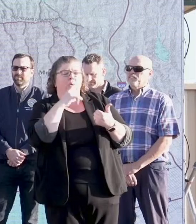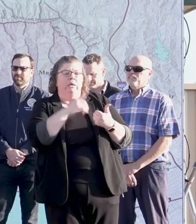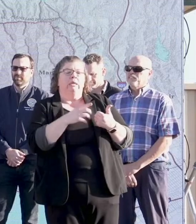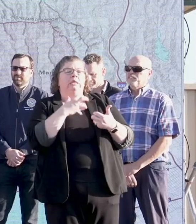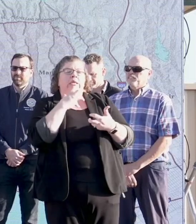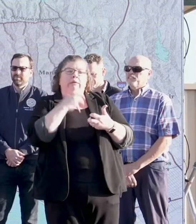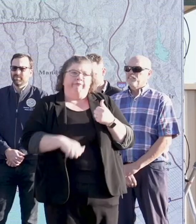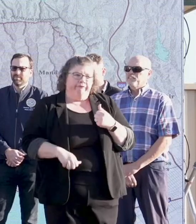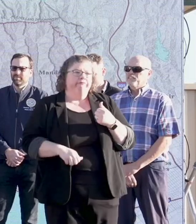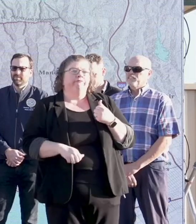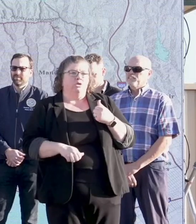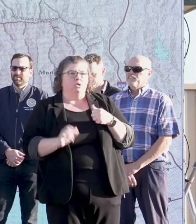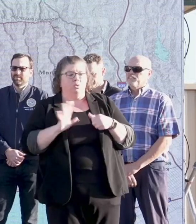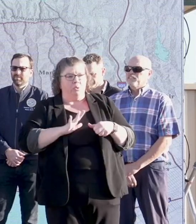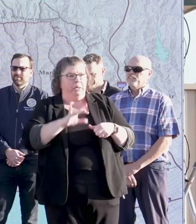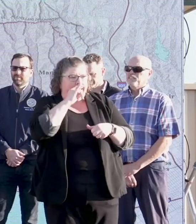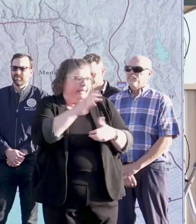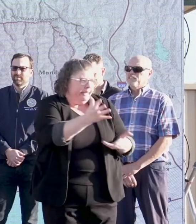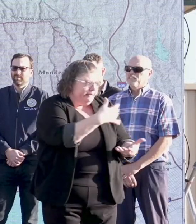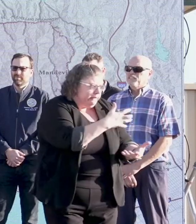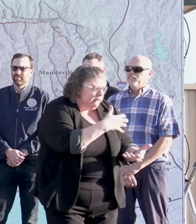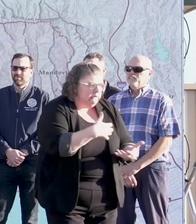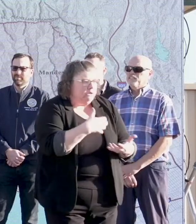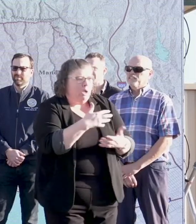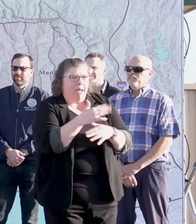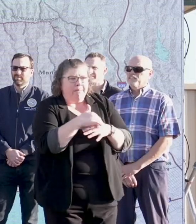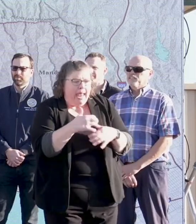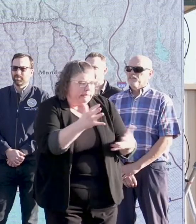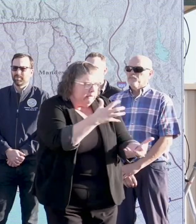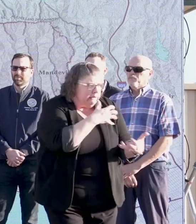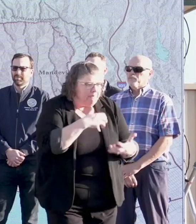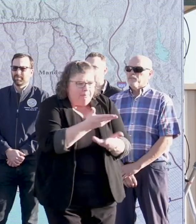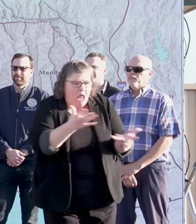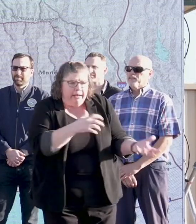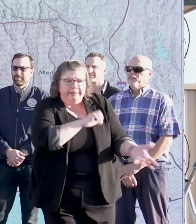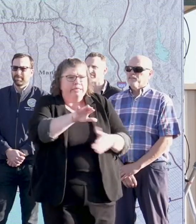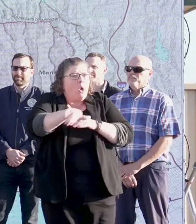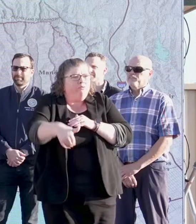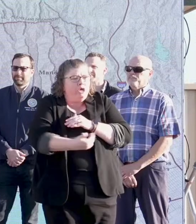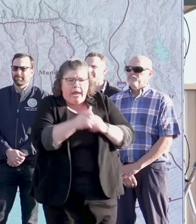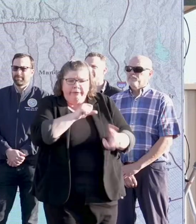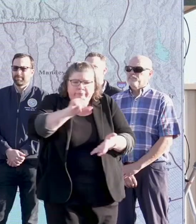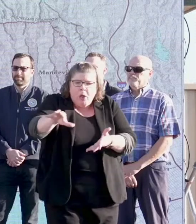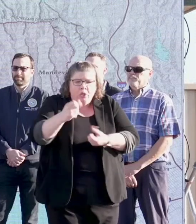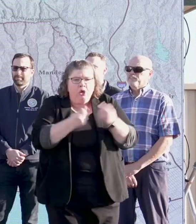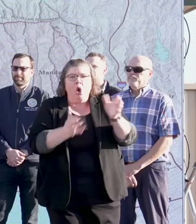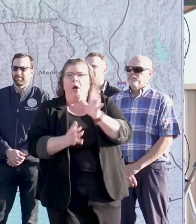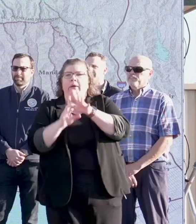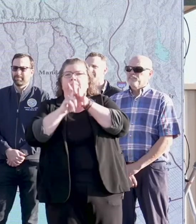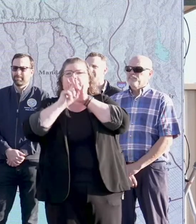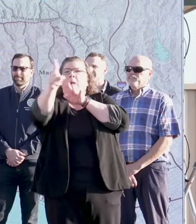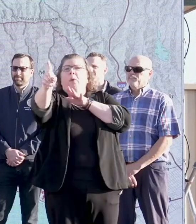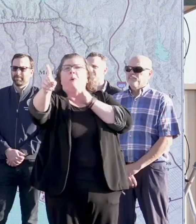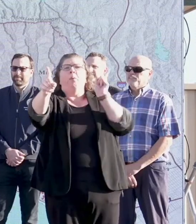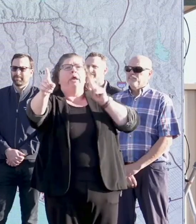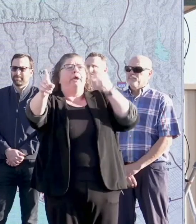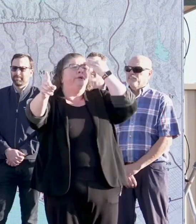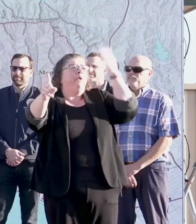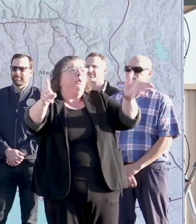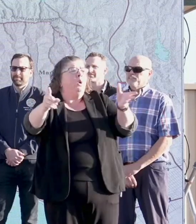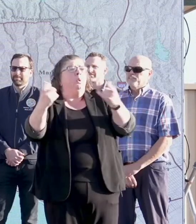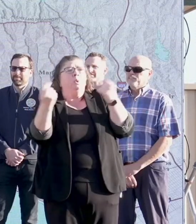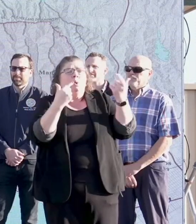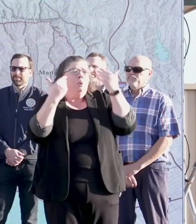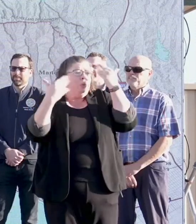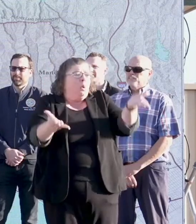to gather your kids and your belongings and your pets and throw them in the car late at night and to be gone, and that there's been a lot of stress and a lot of